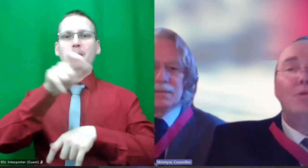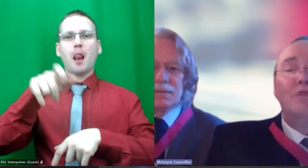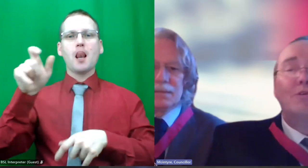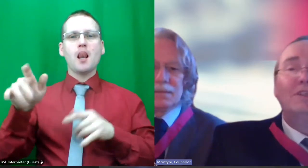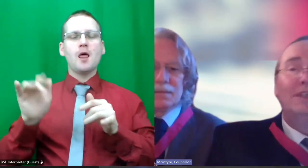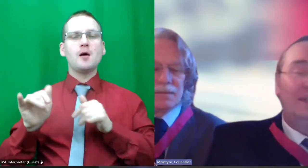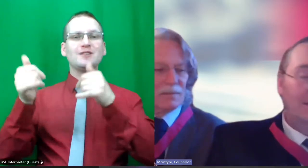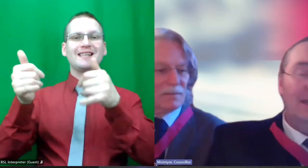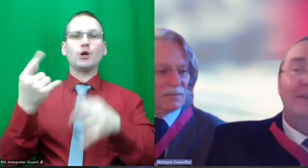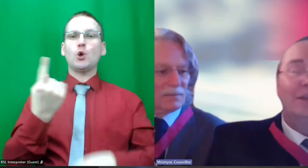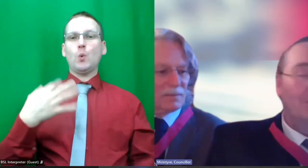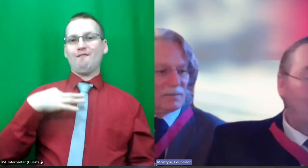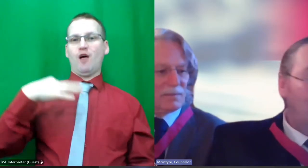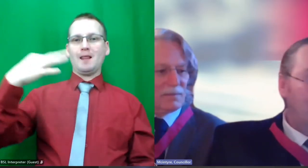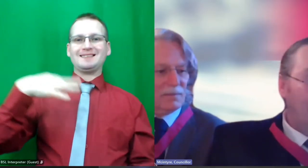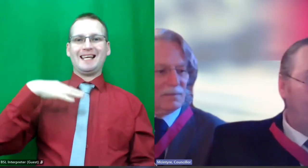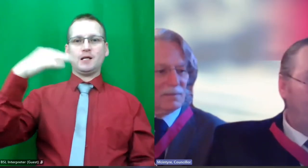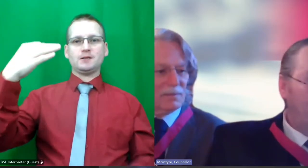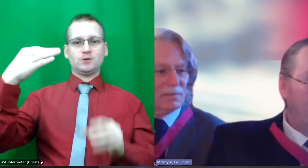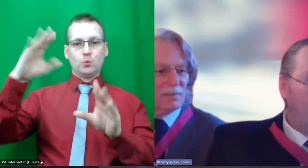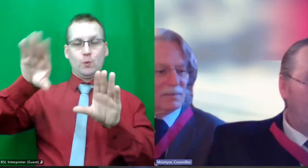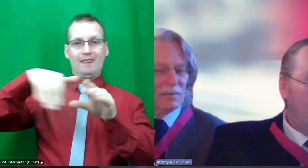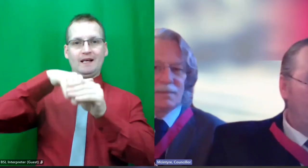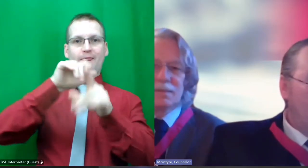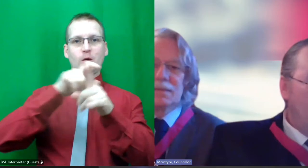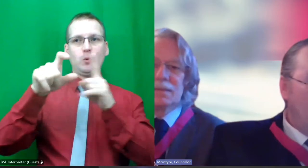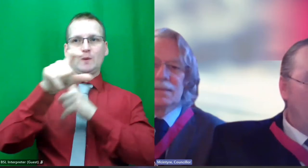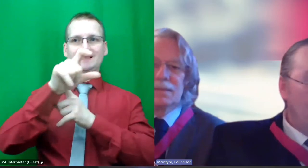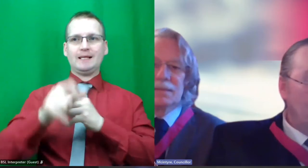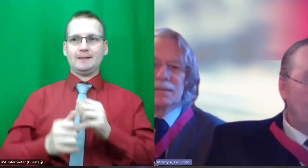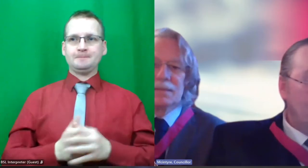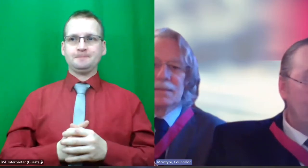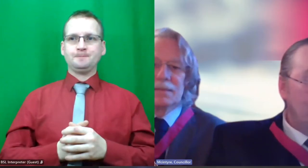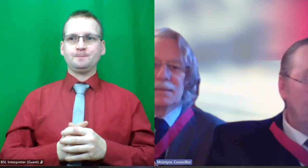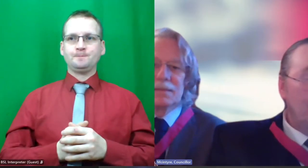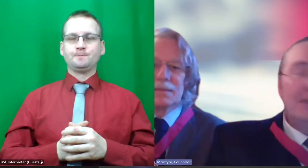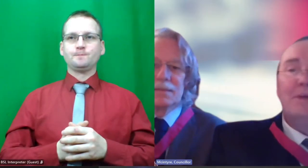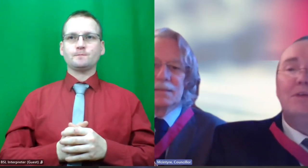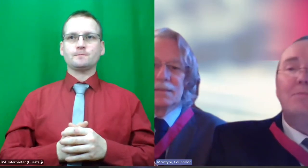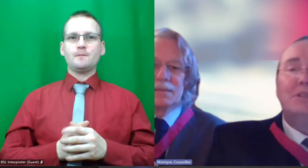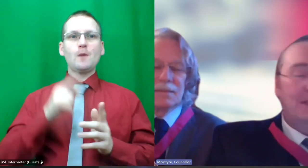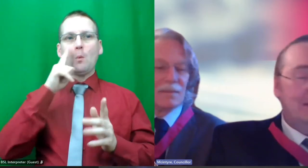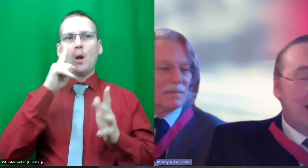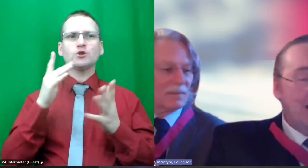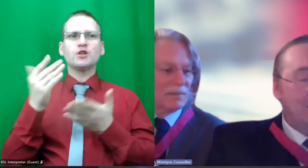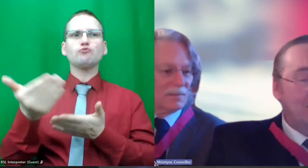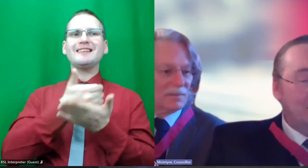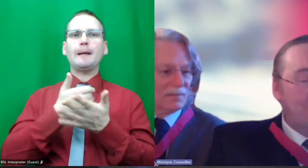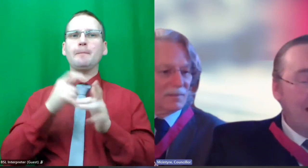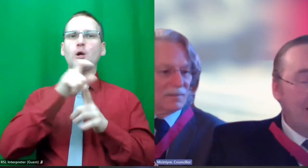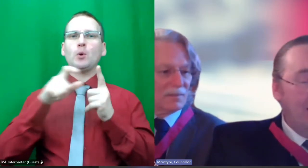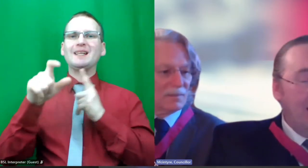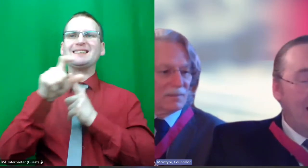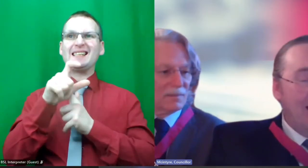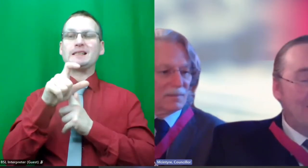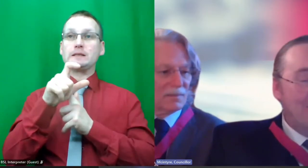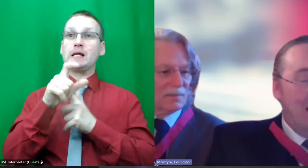who were volunteers in the community. We had looked at redeeming communities. I actually